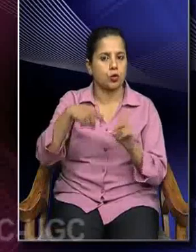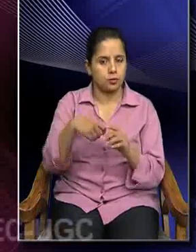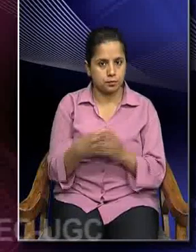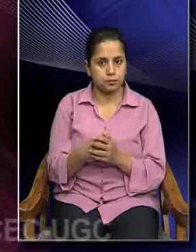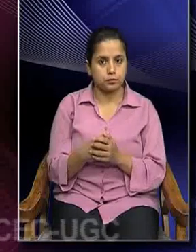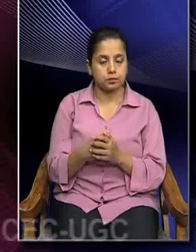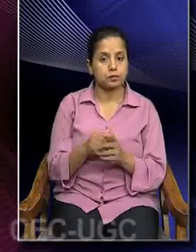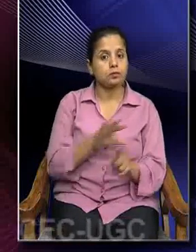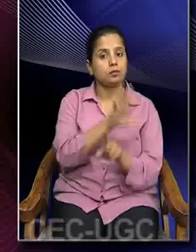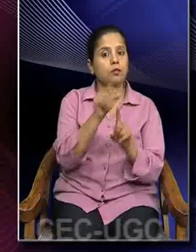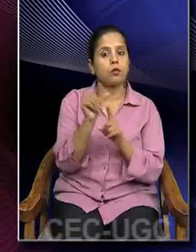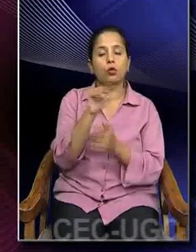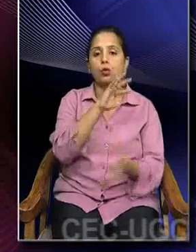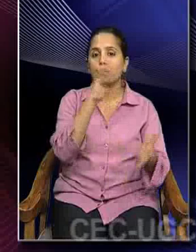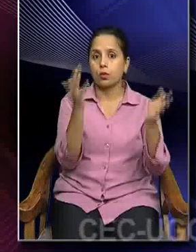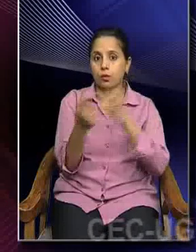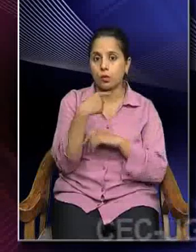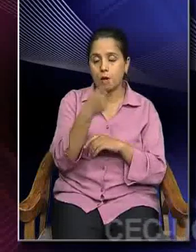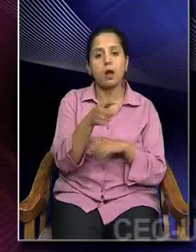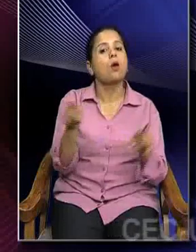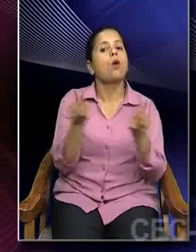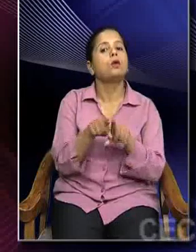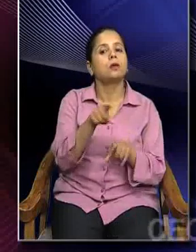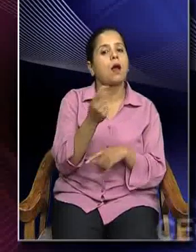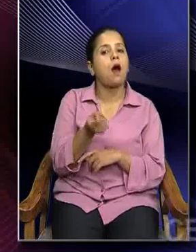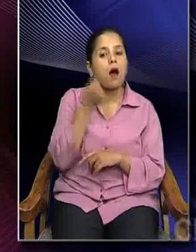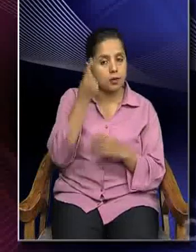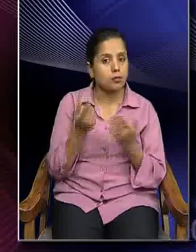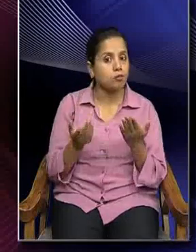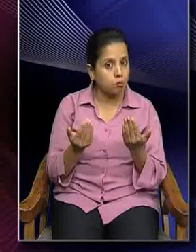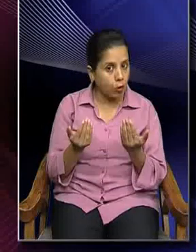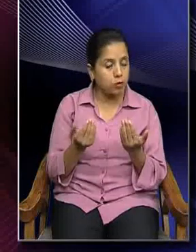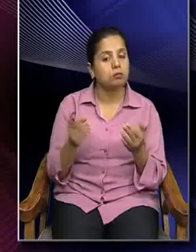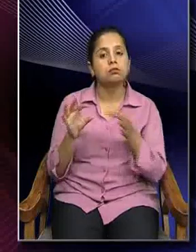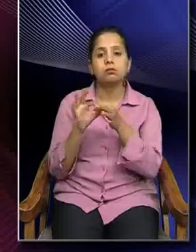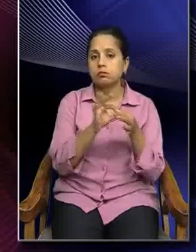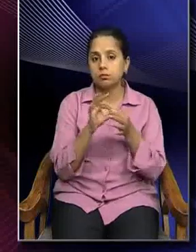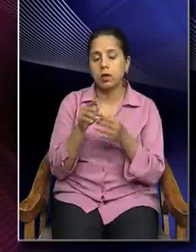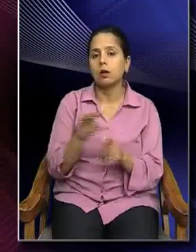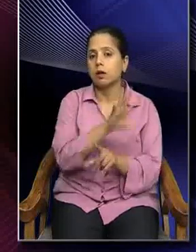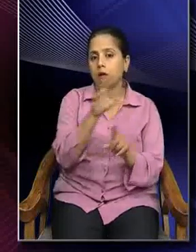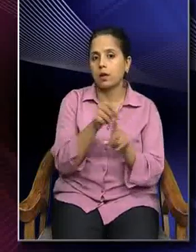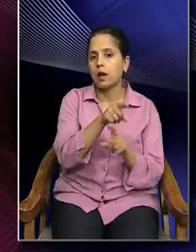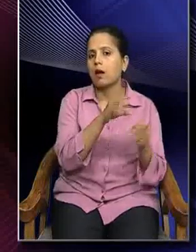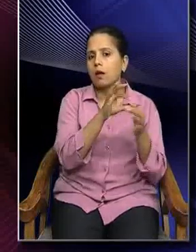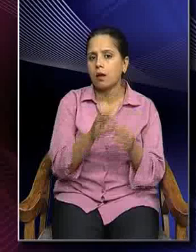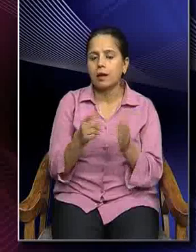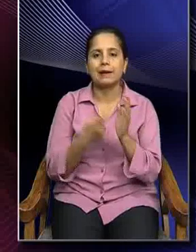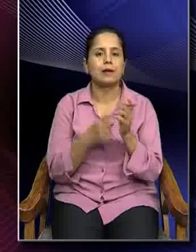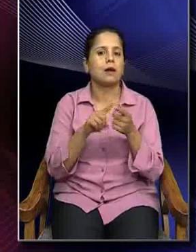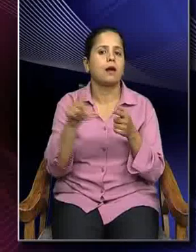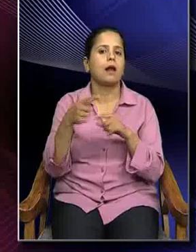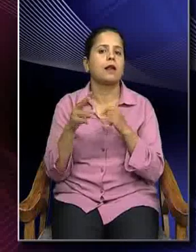Cultural universal can also be understood in relation to cultural relativism.